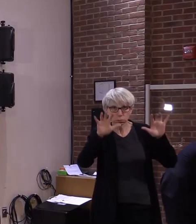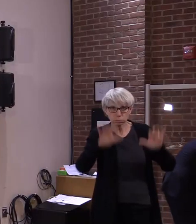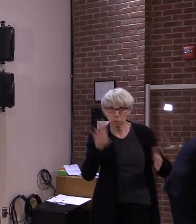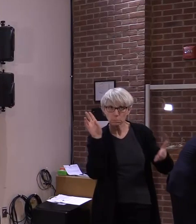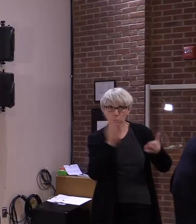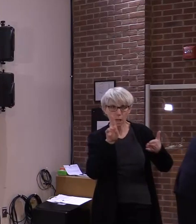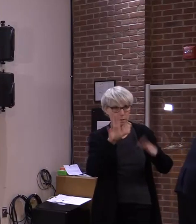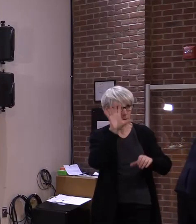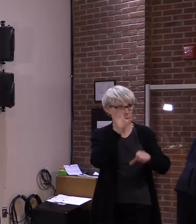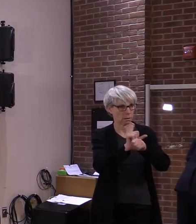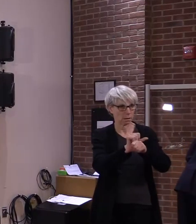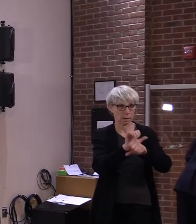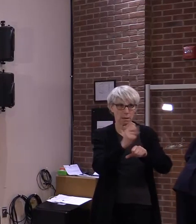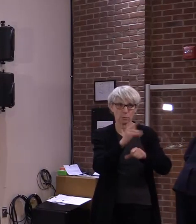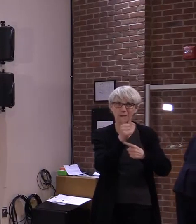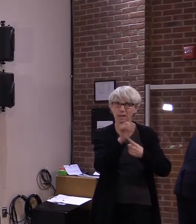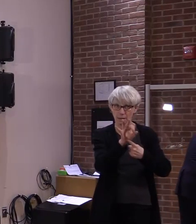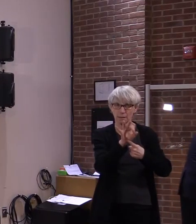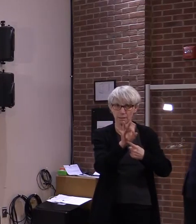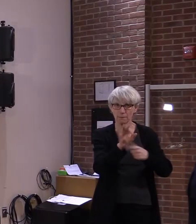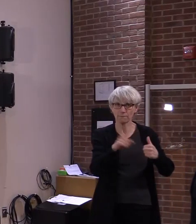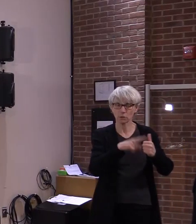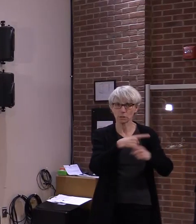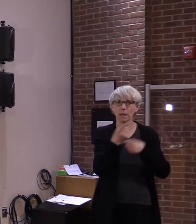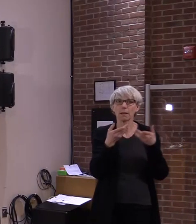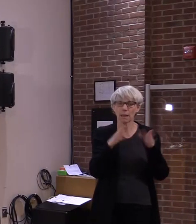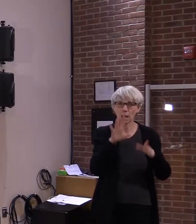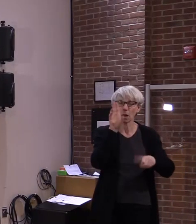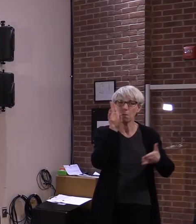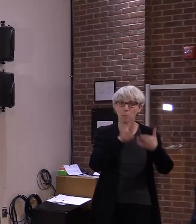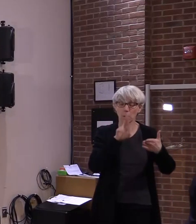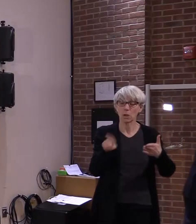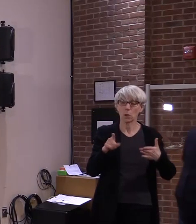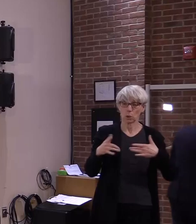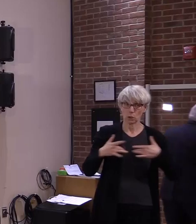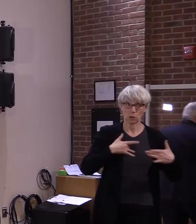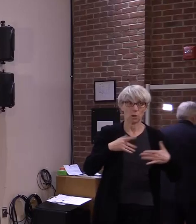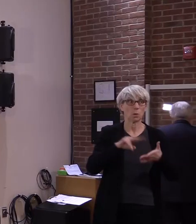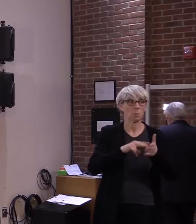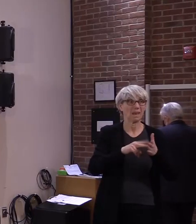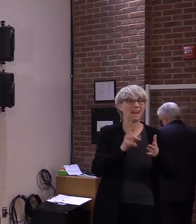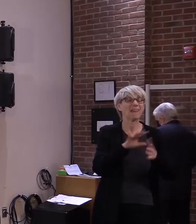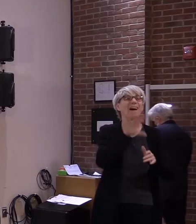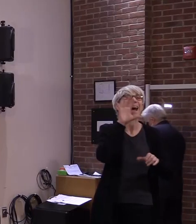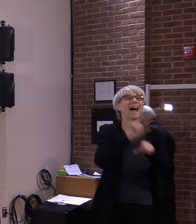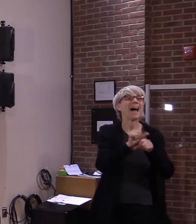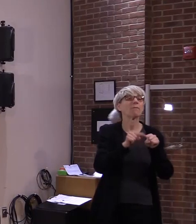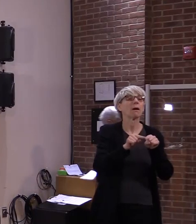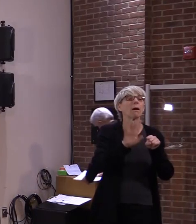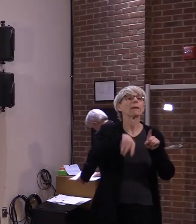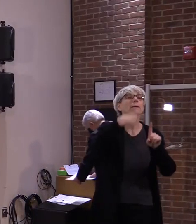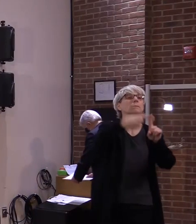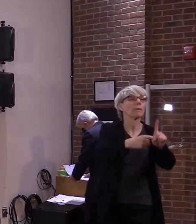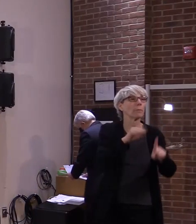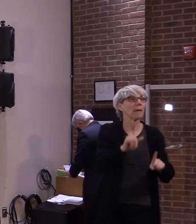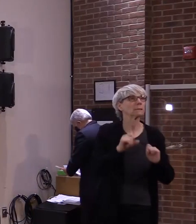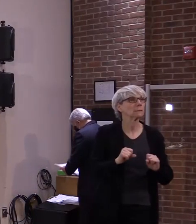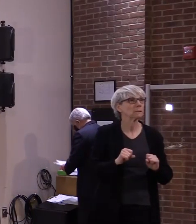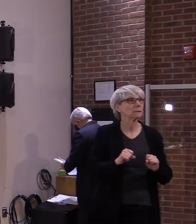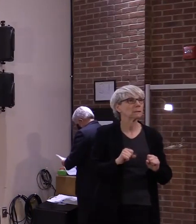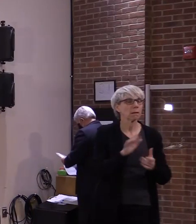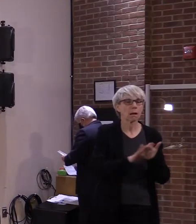the concern is, by the time you would get your appointment, will you still be on campus or not? But let's assume, in the best of all